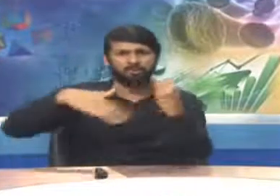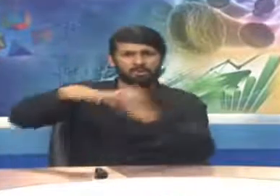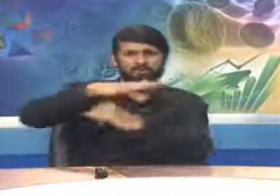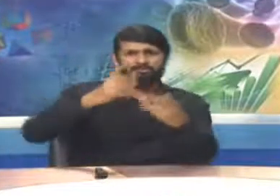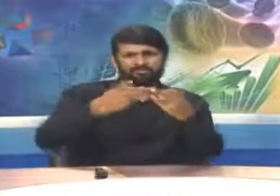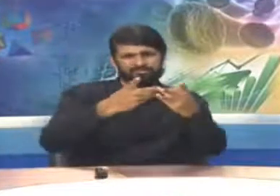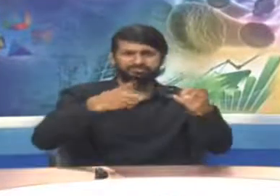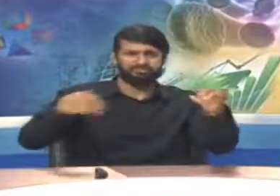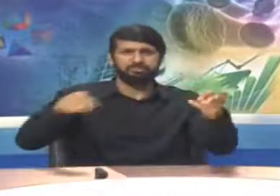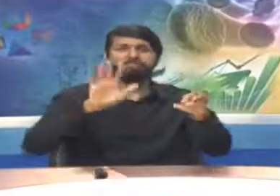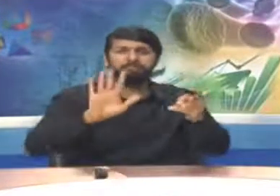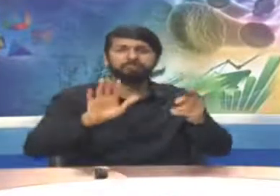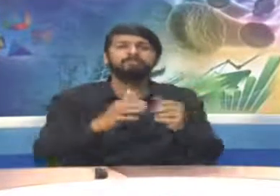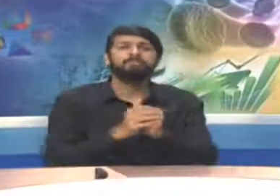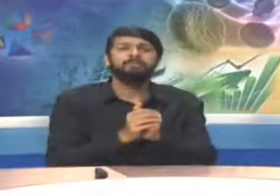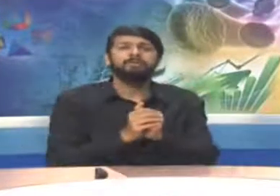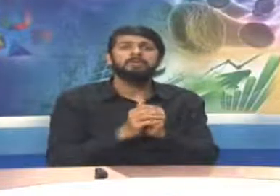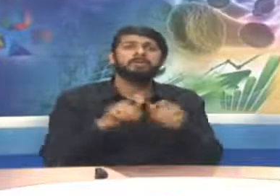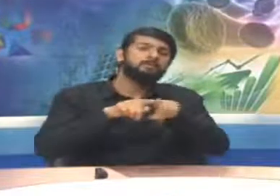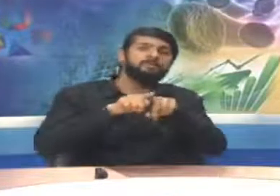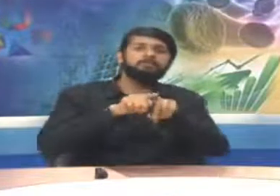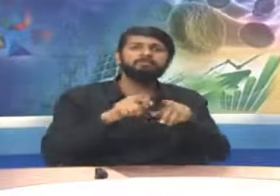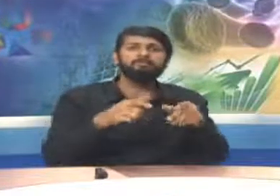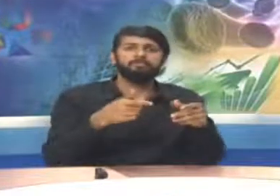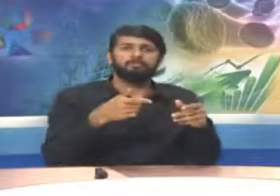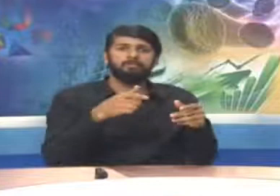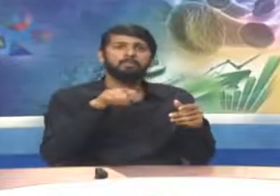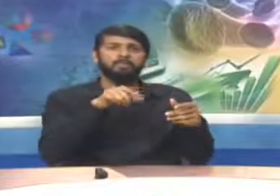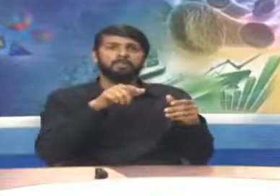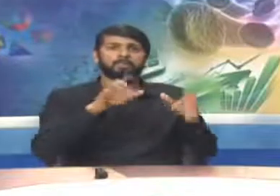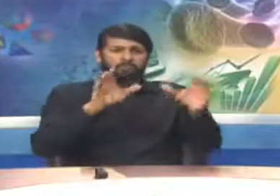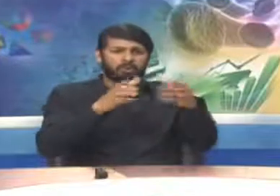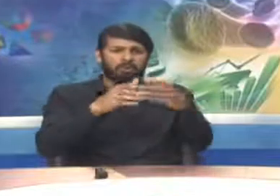Class struggle is the characteristic of class society.